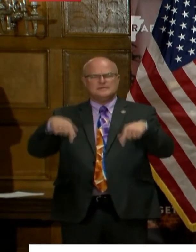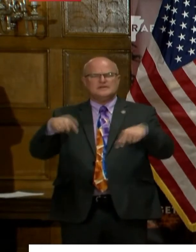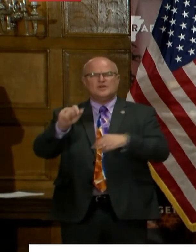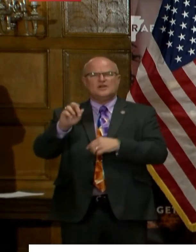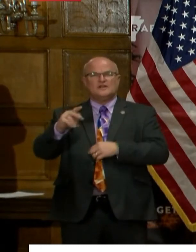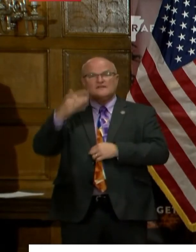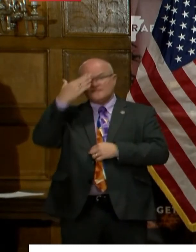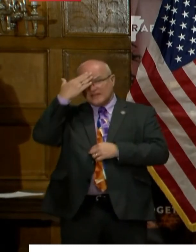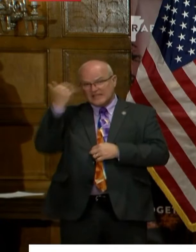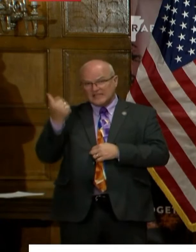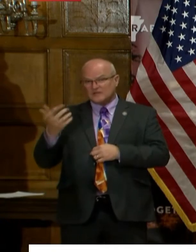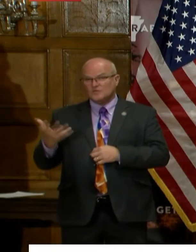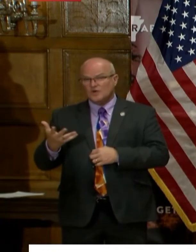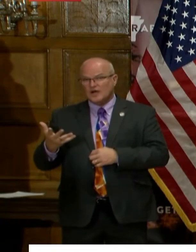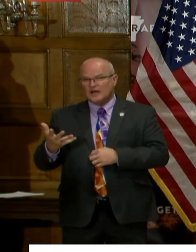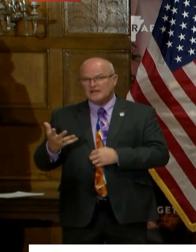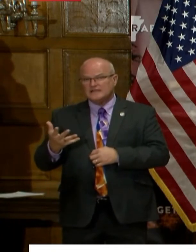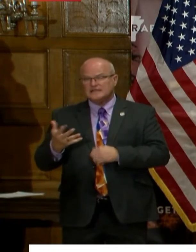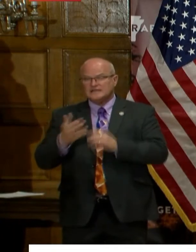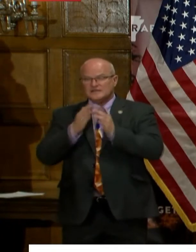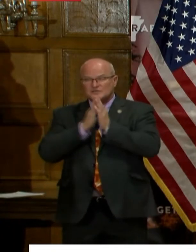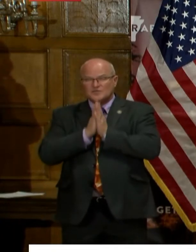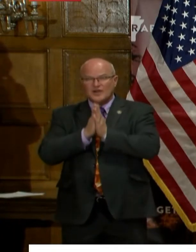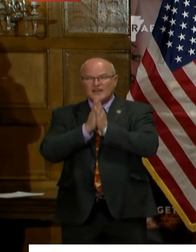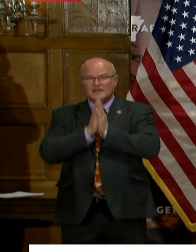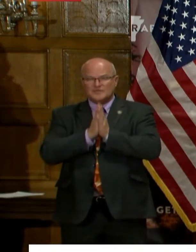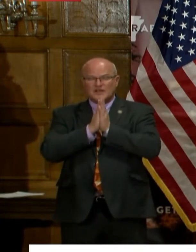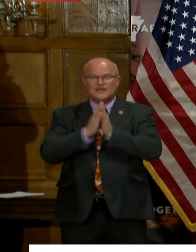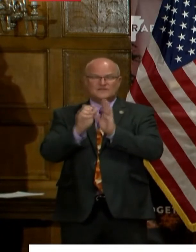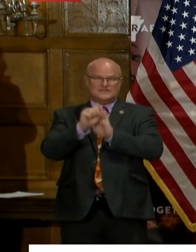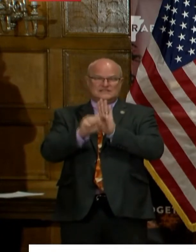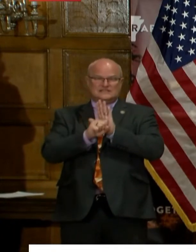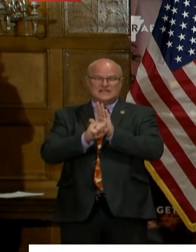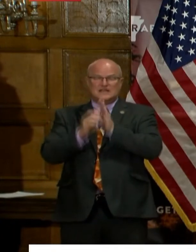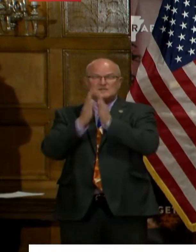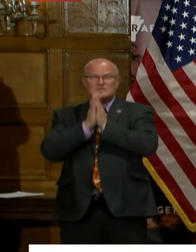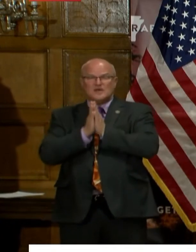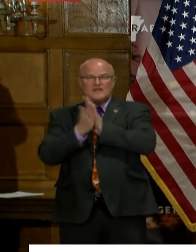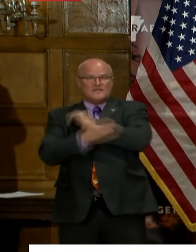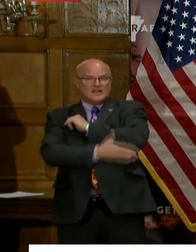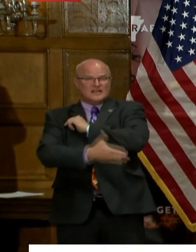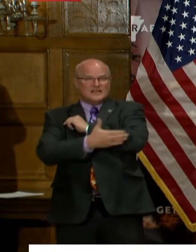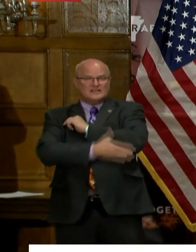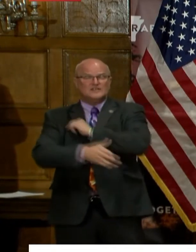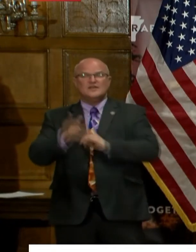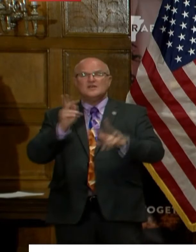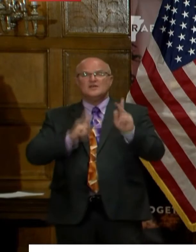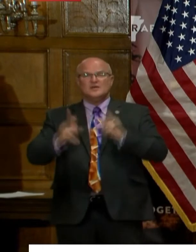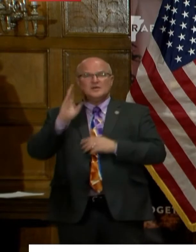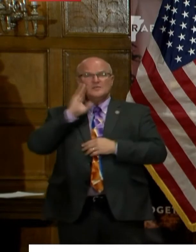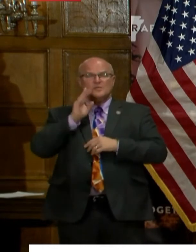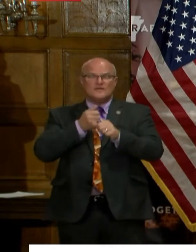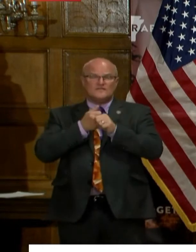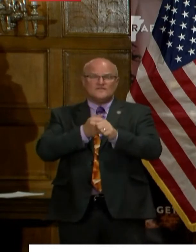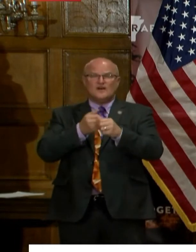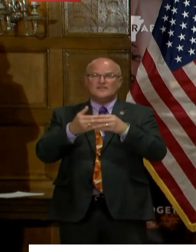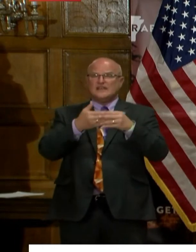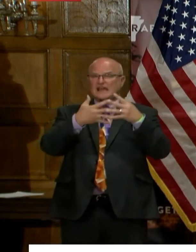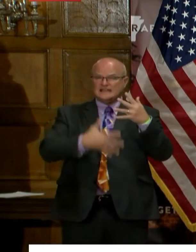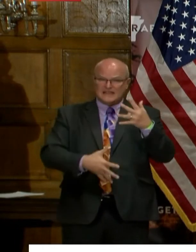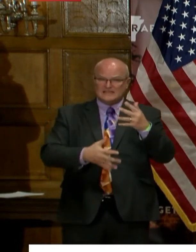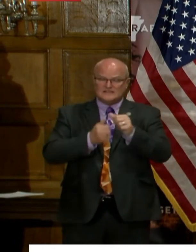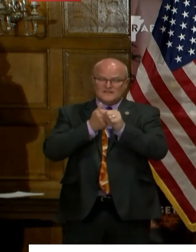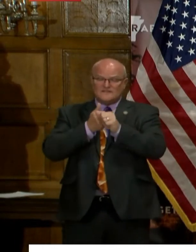to forget to keep praying for our state, to keep praying for our country, that people would follow the guidelines,